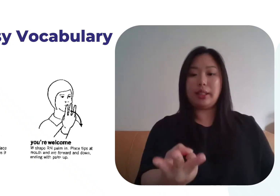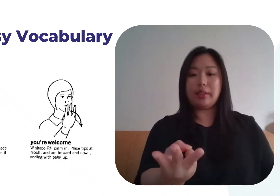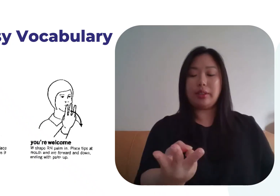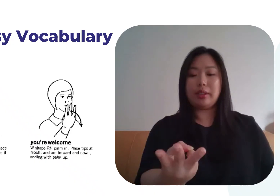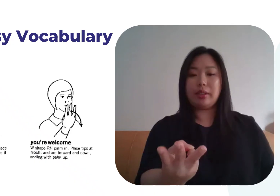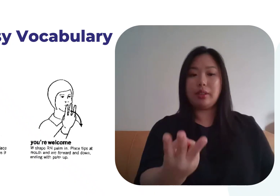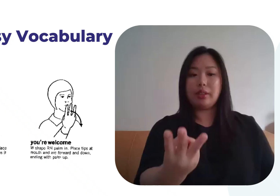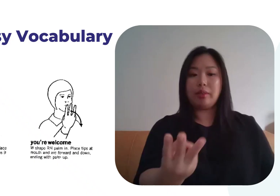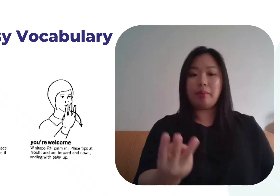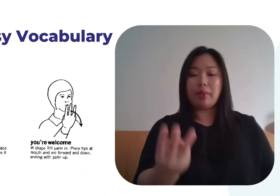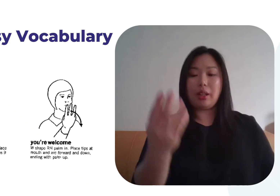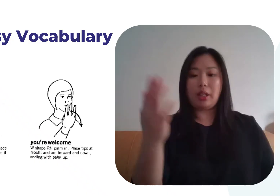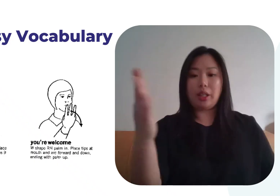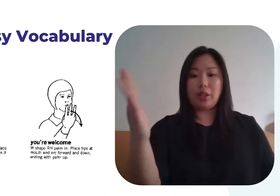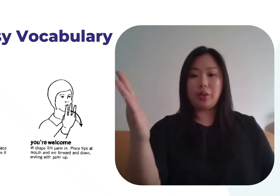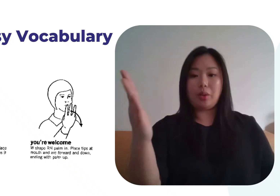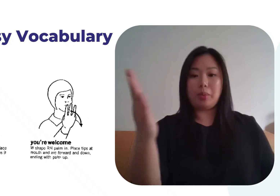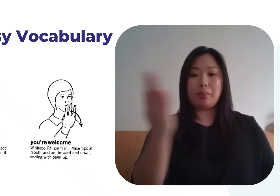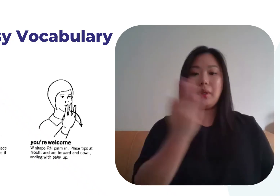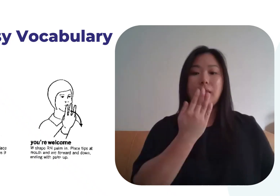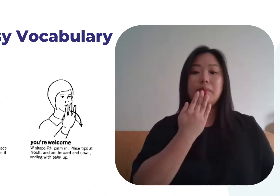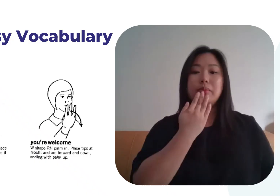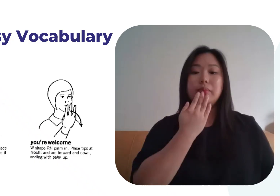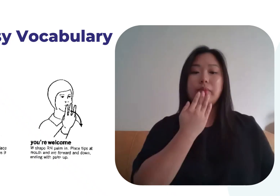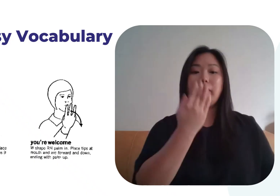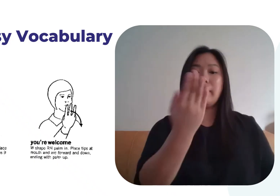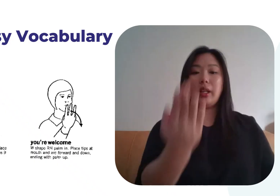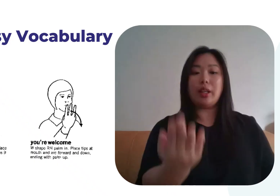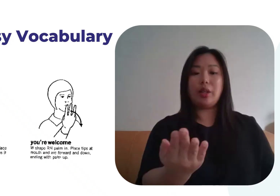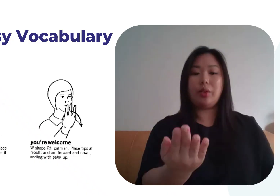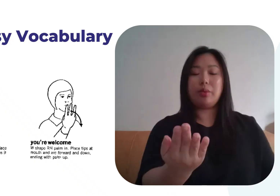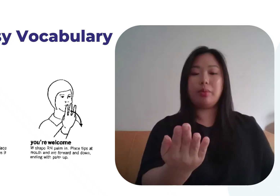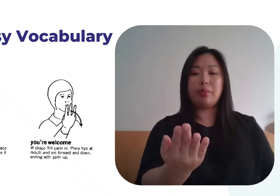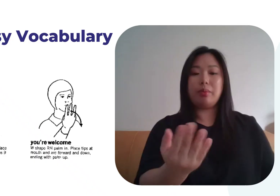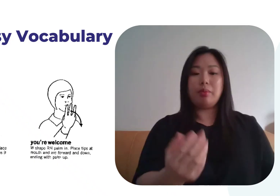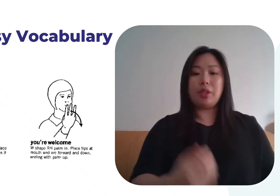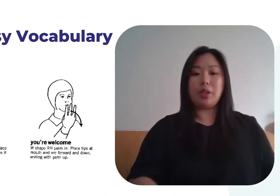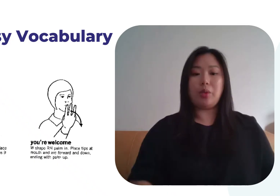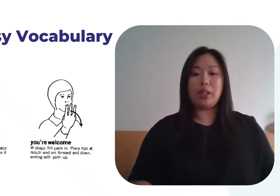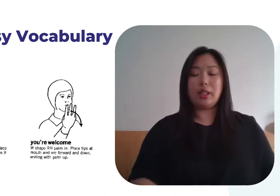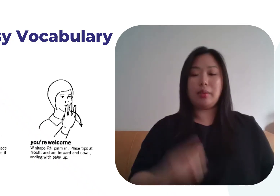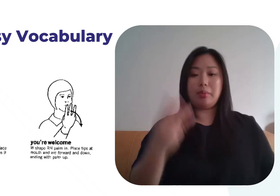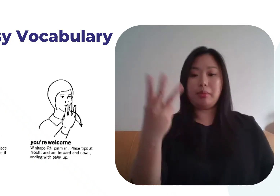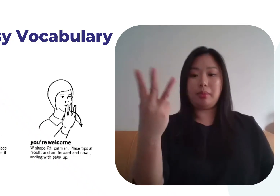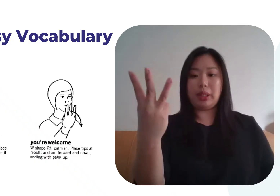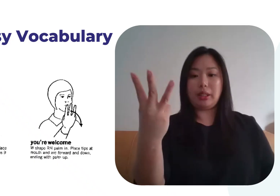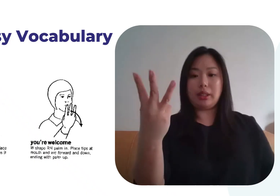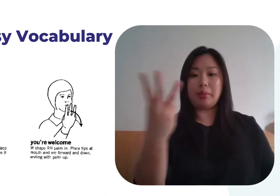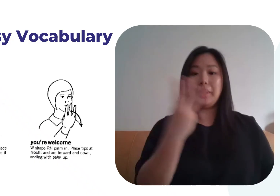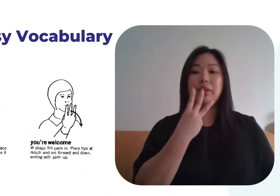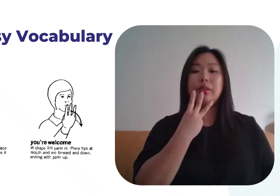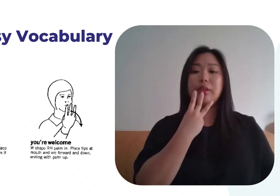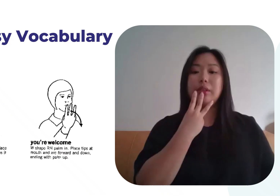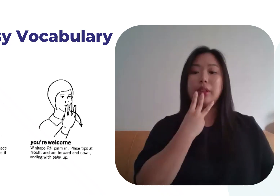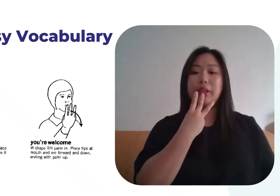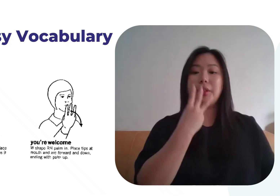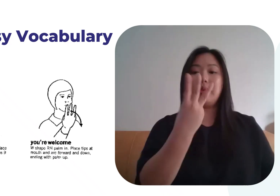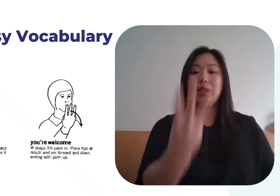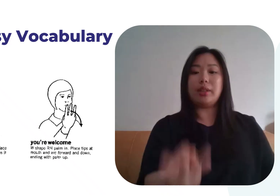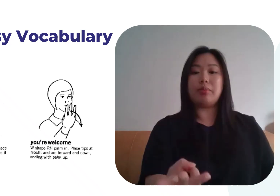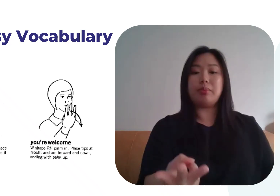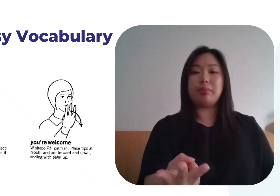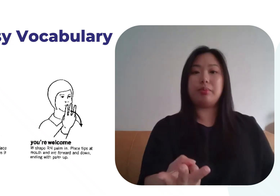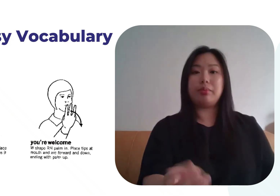then down. Thank you, open palm. Thank you. You're welcome. Make a W.